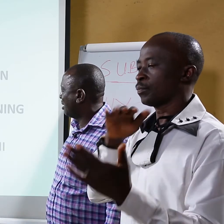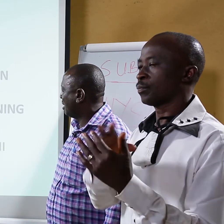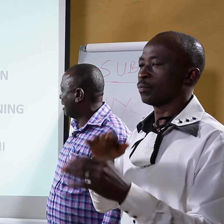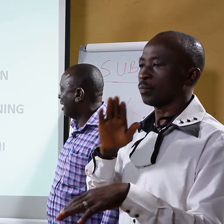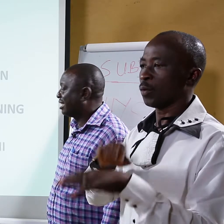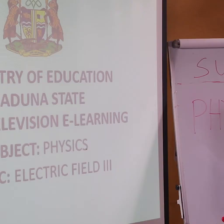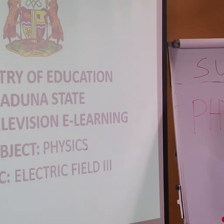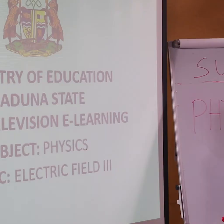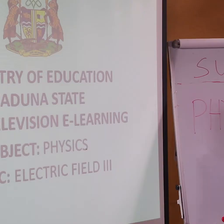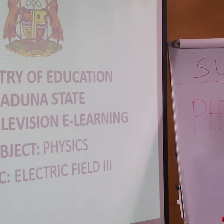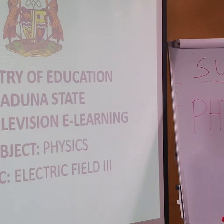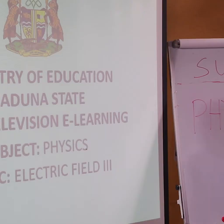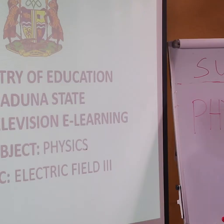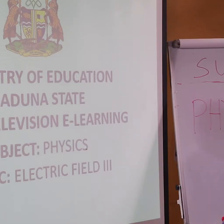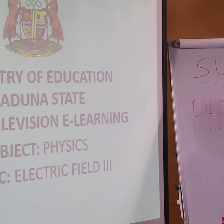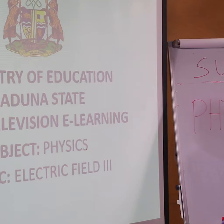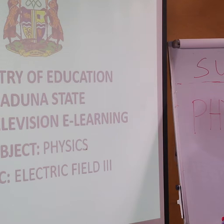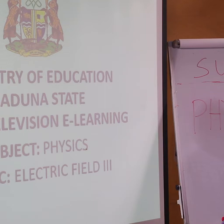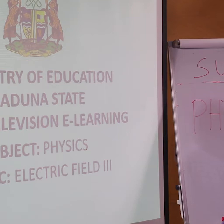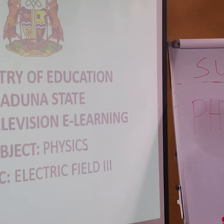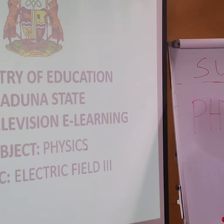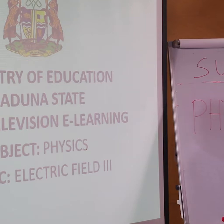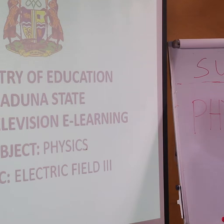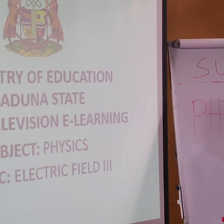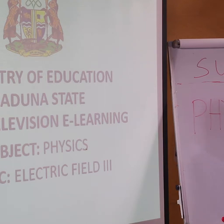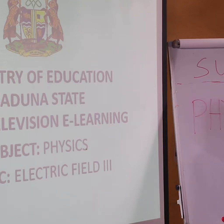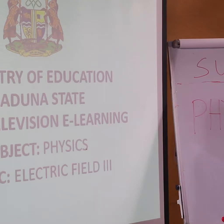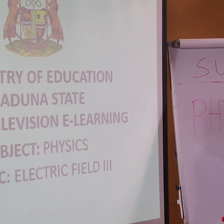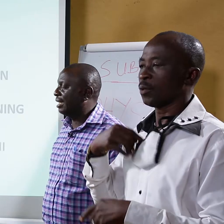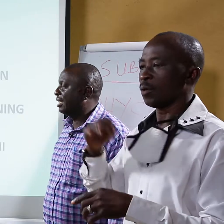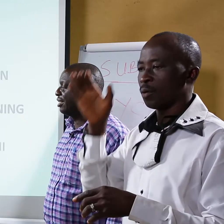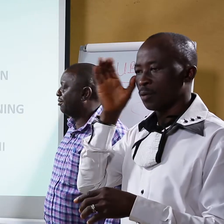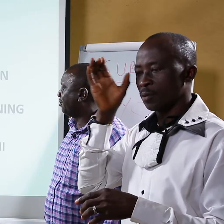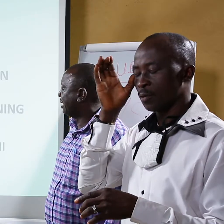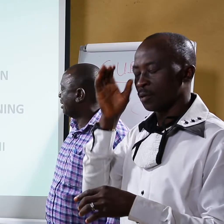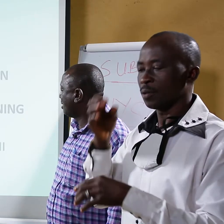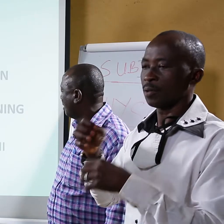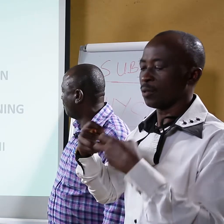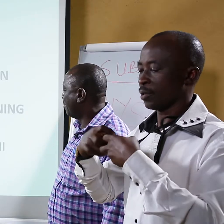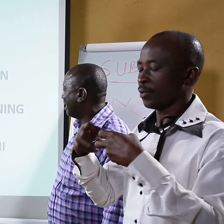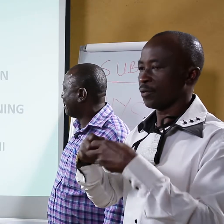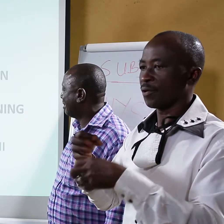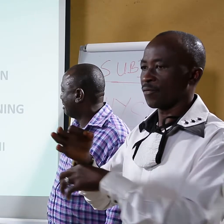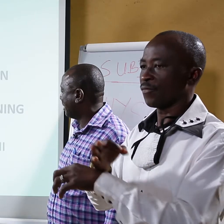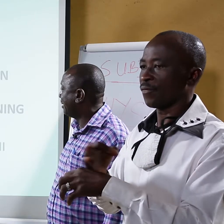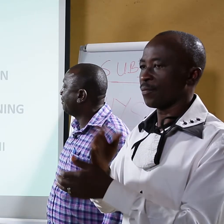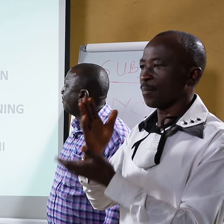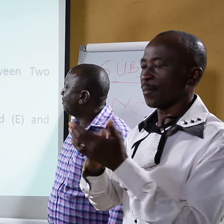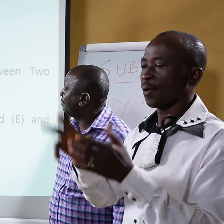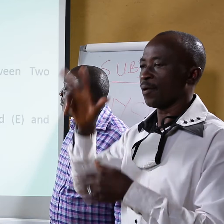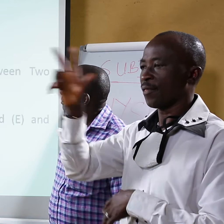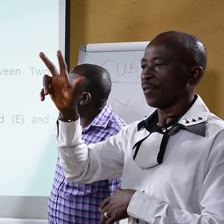topic electric field. Today we will consider electric field part